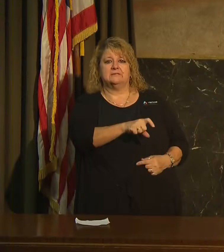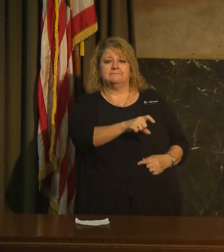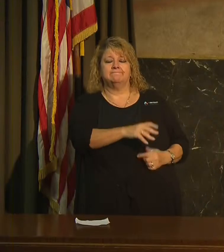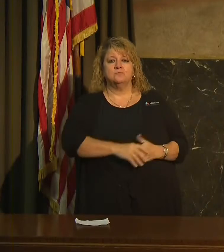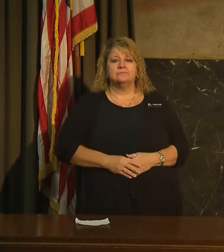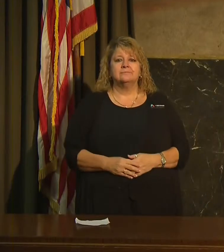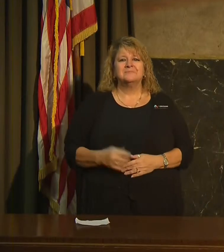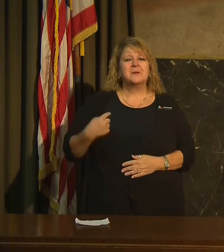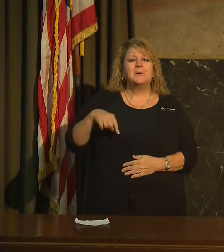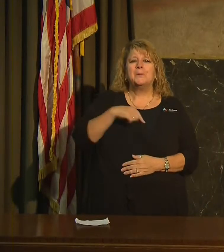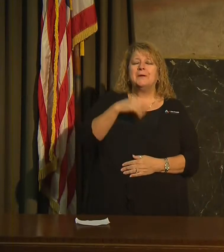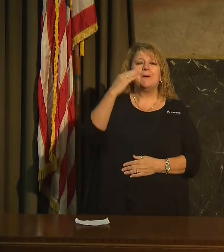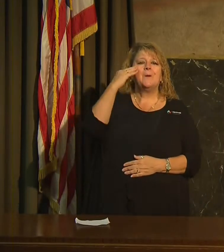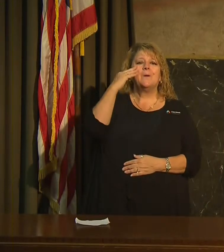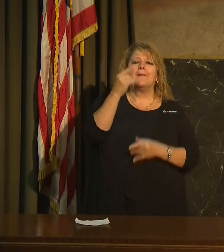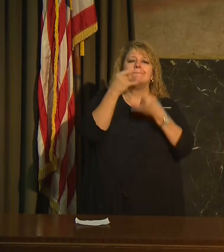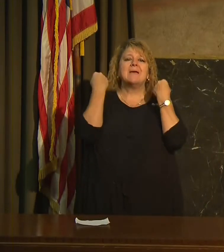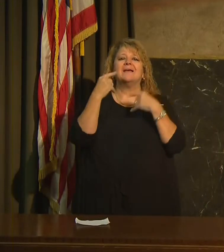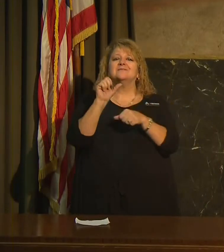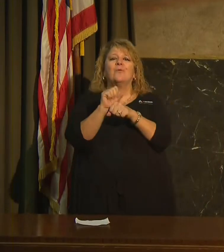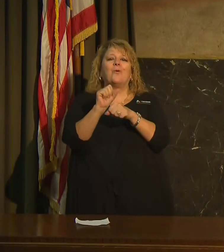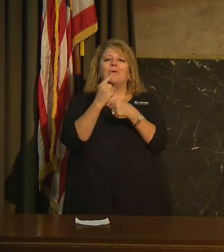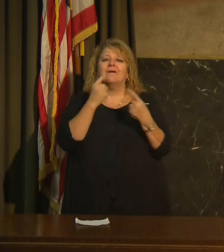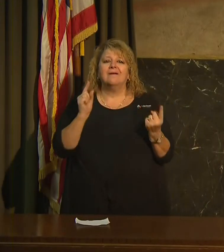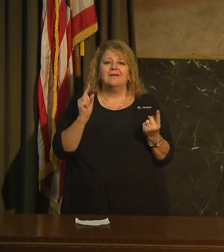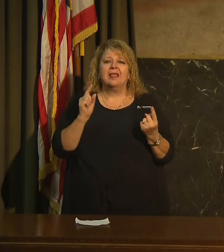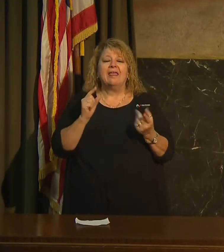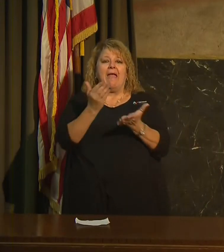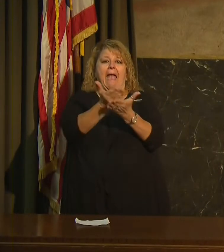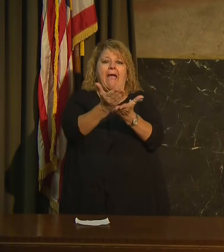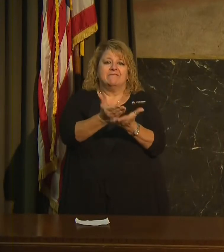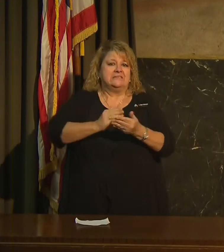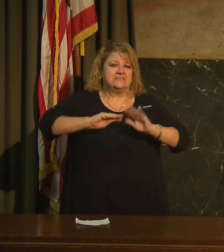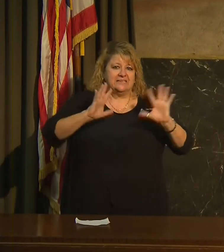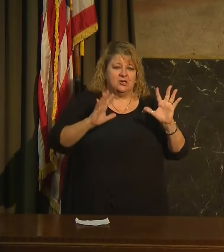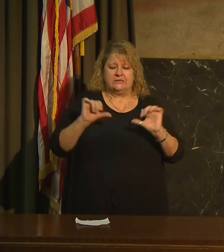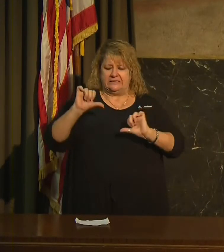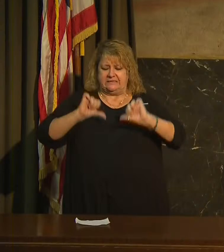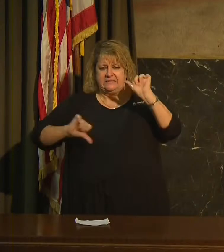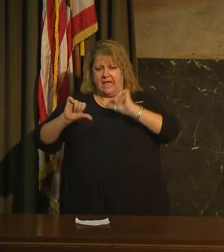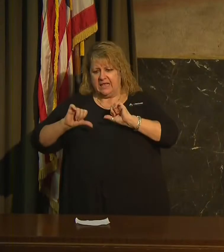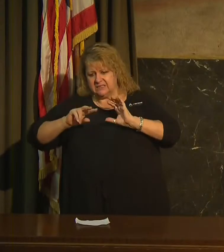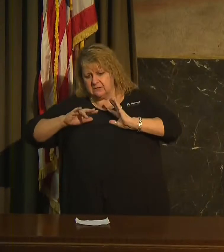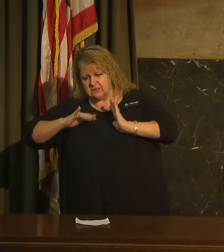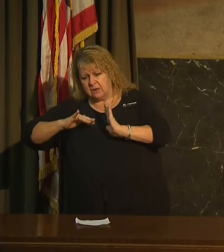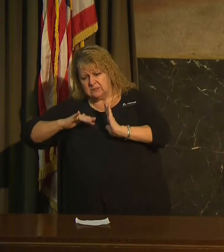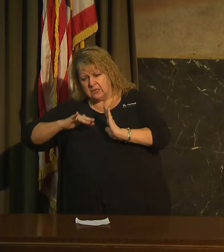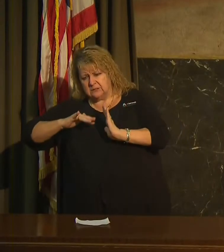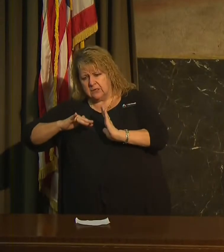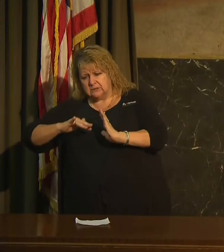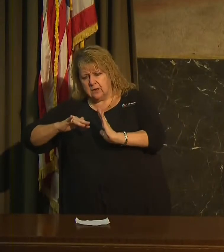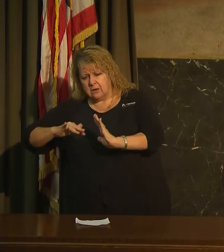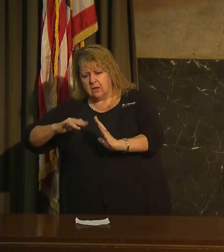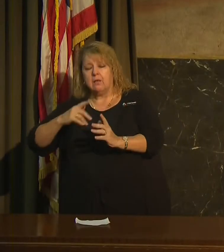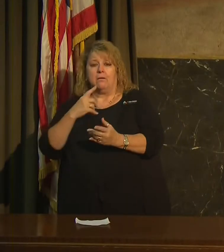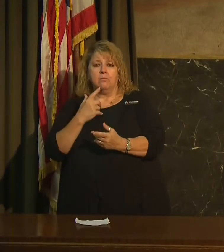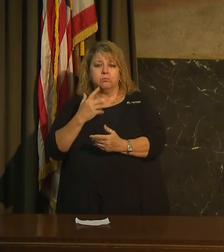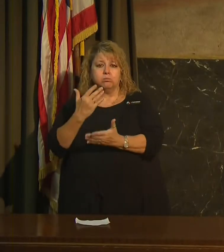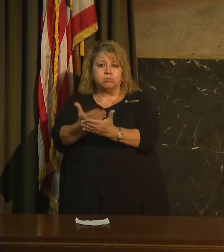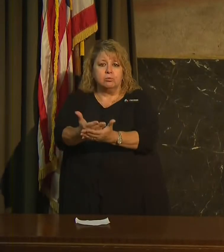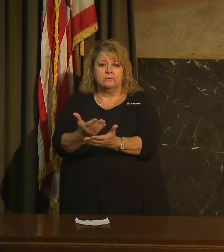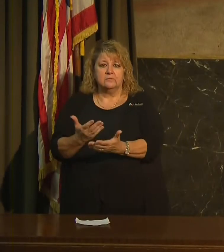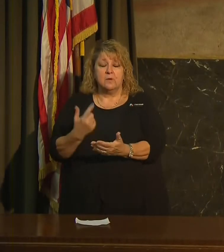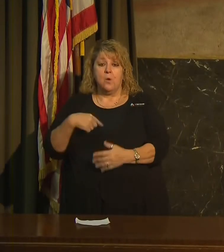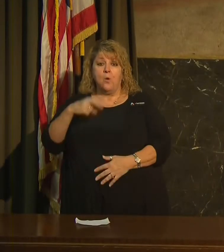that masks work. The evidence is clear. The science is well established now, and we've seen a very positive